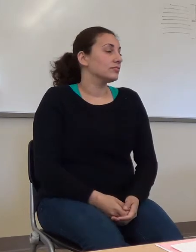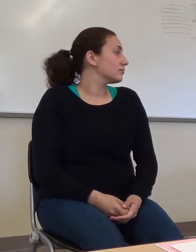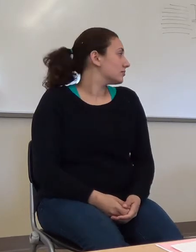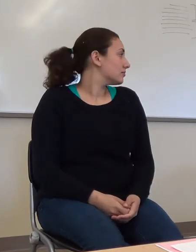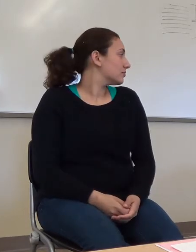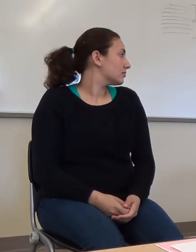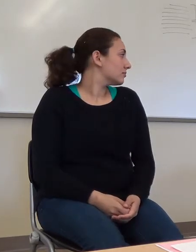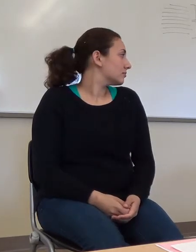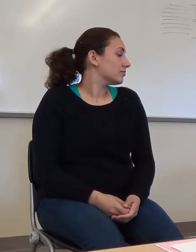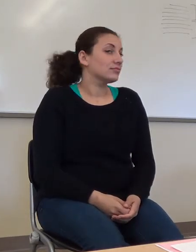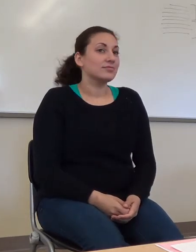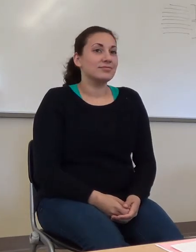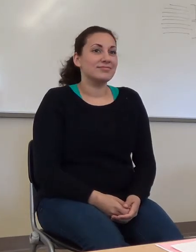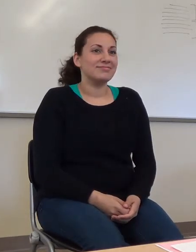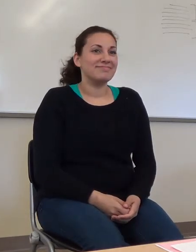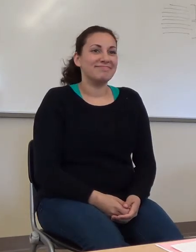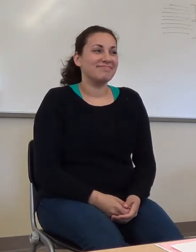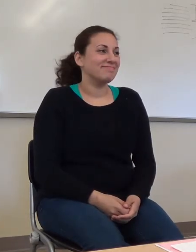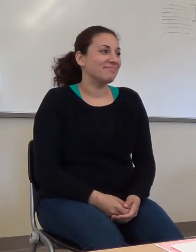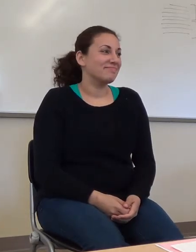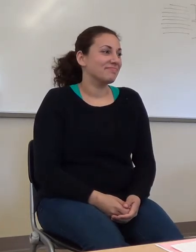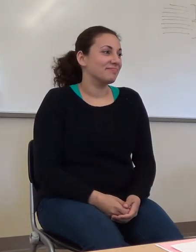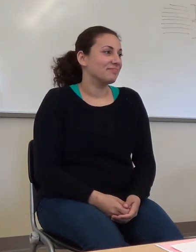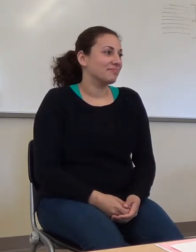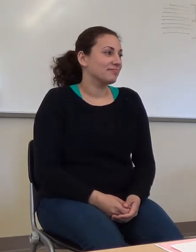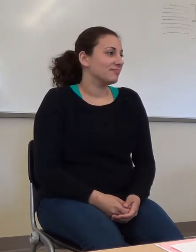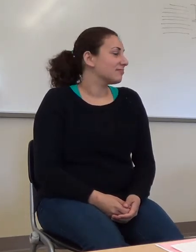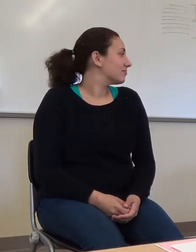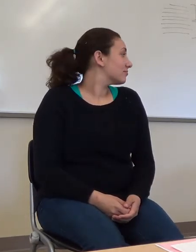the worst trouble with writing increments.